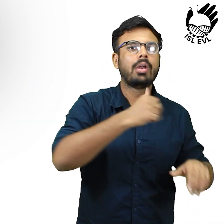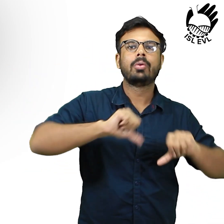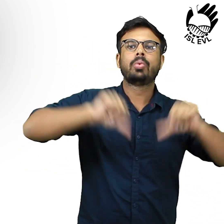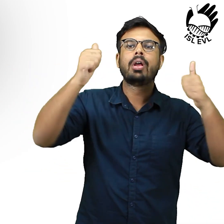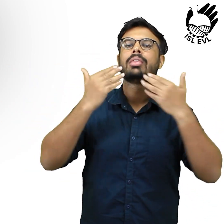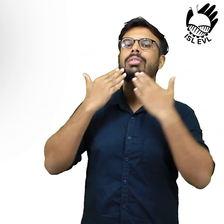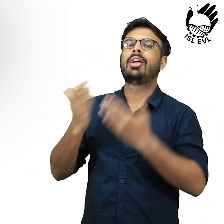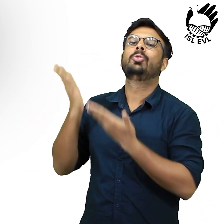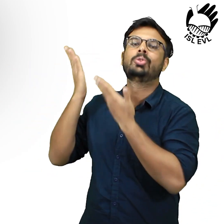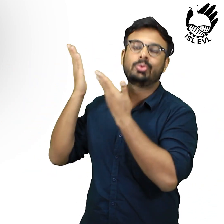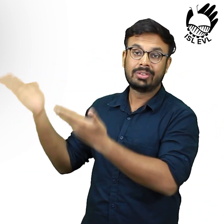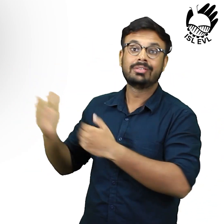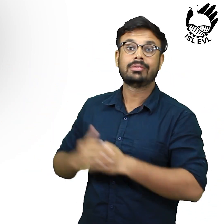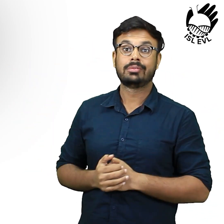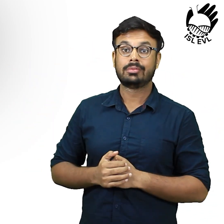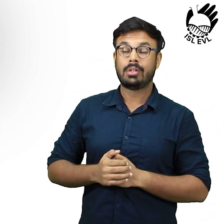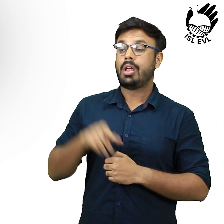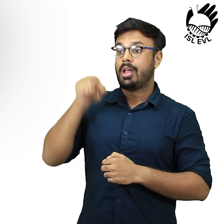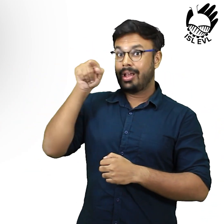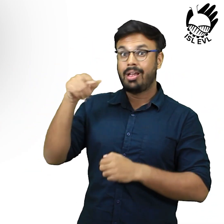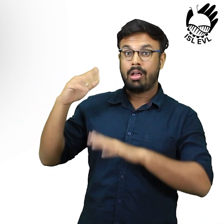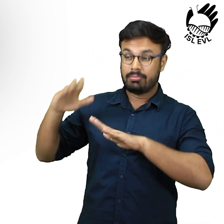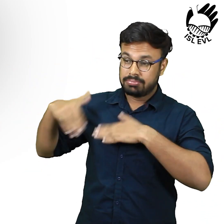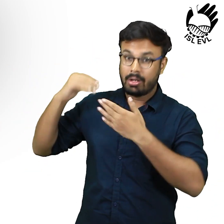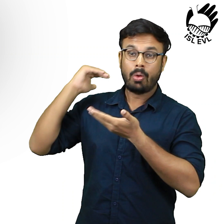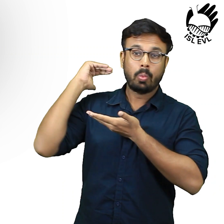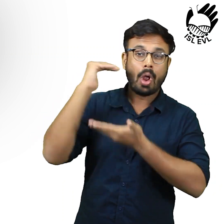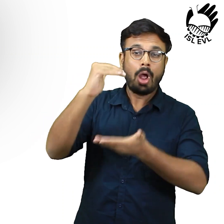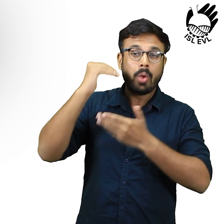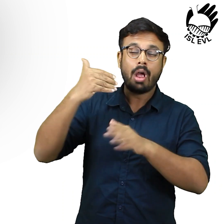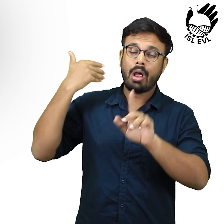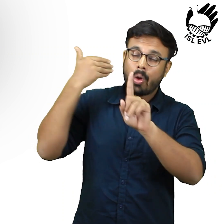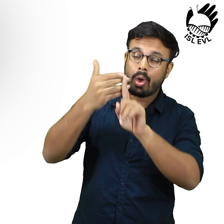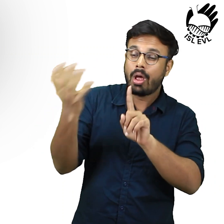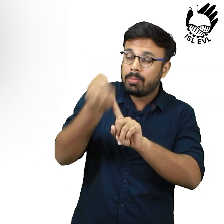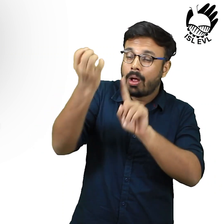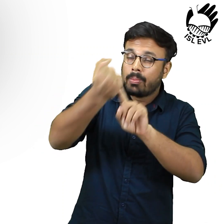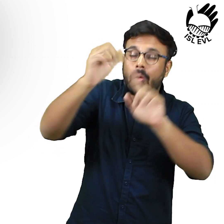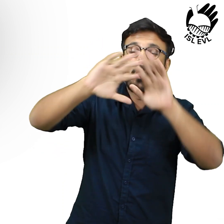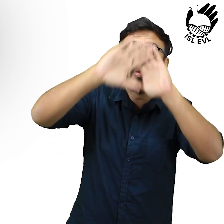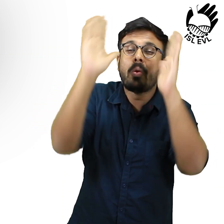nearly 30 Nobel Prizes have been awarded which have used crystallography.